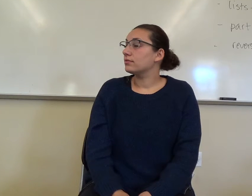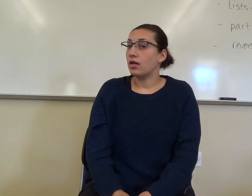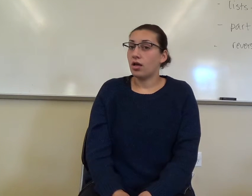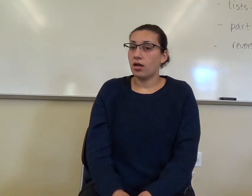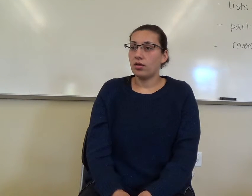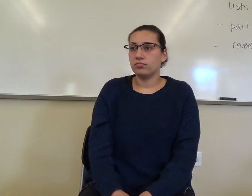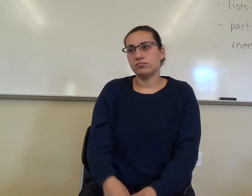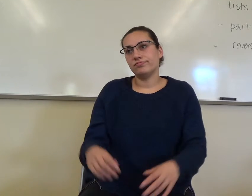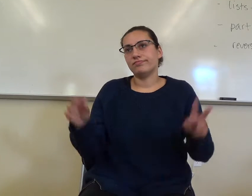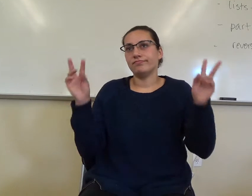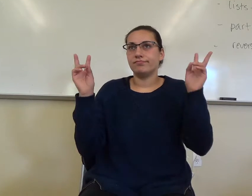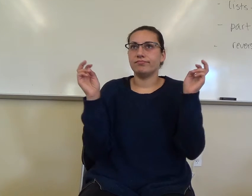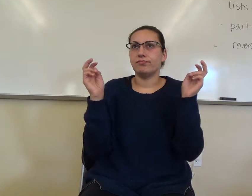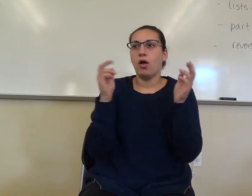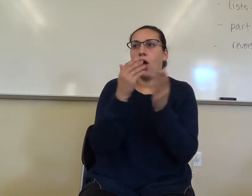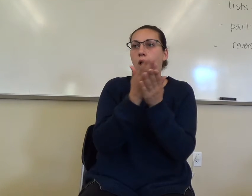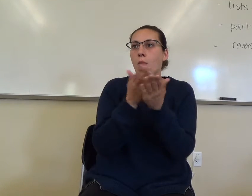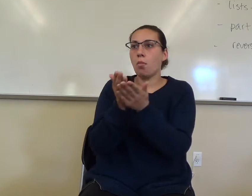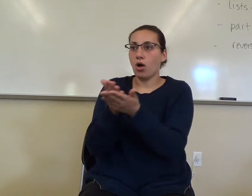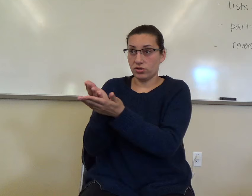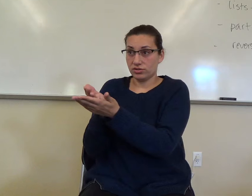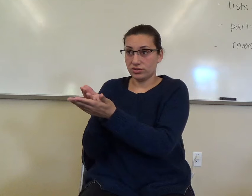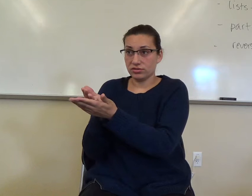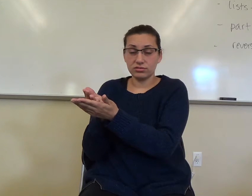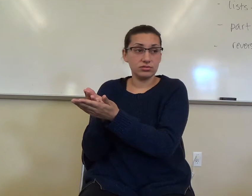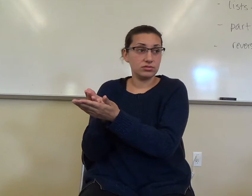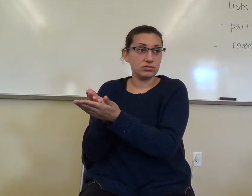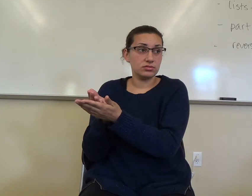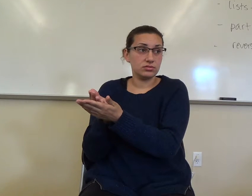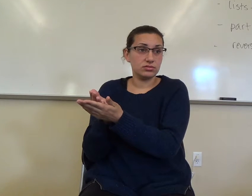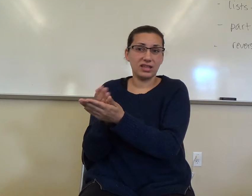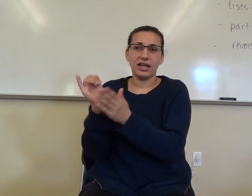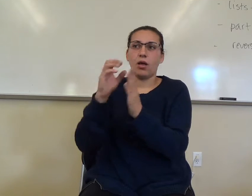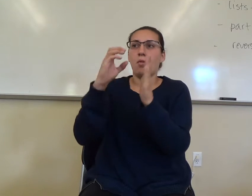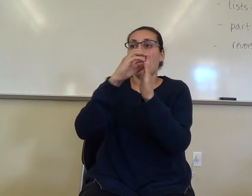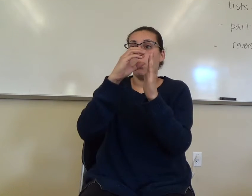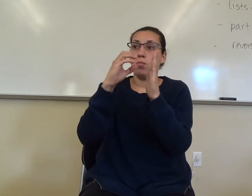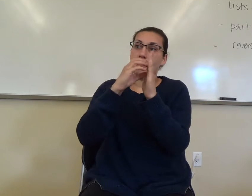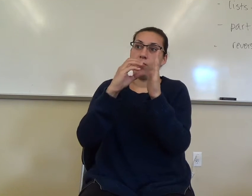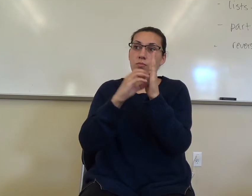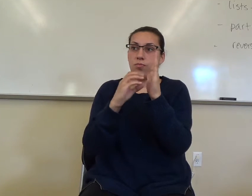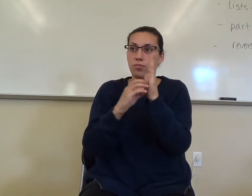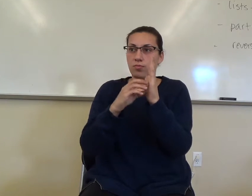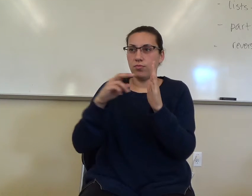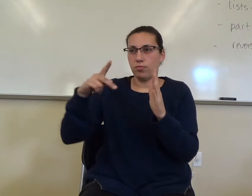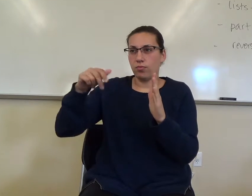parts of this paragraph? You see what's going on in the parts?